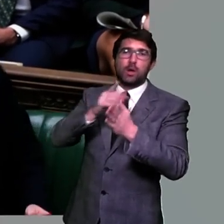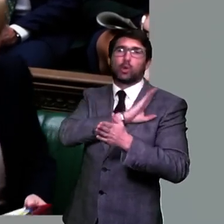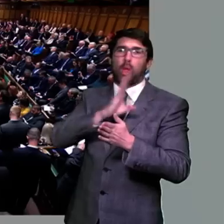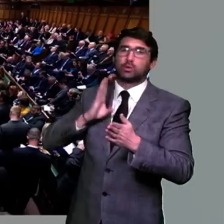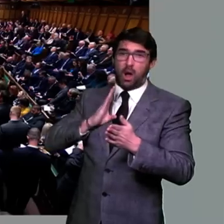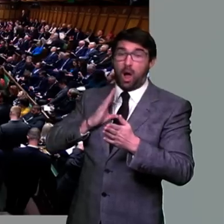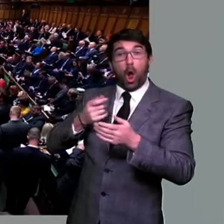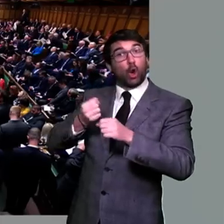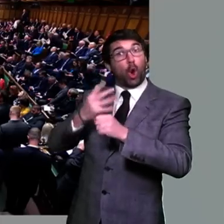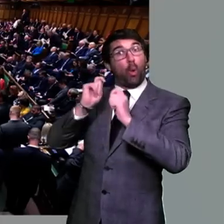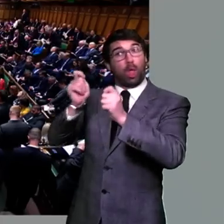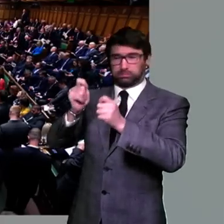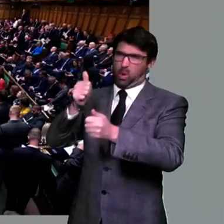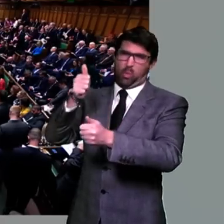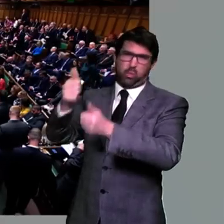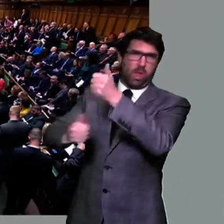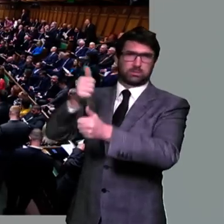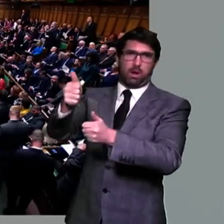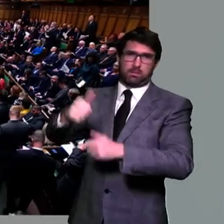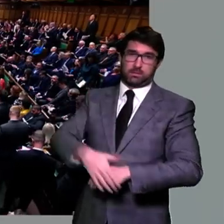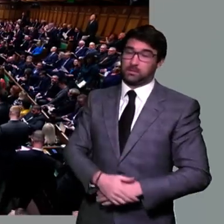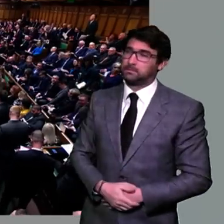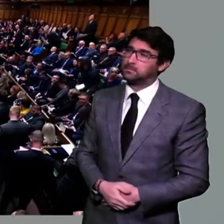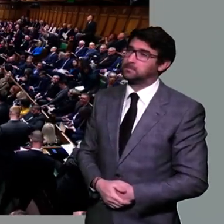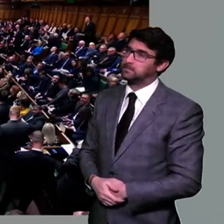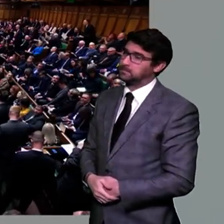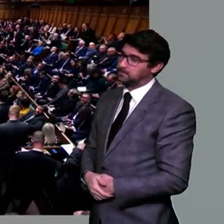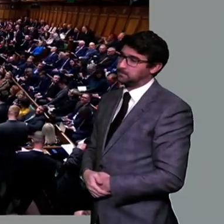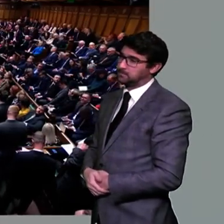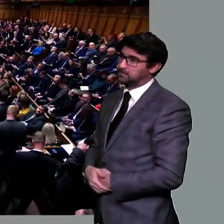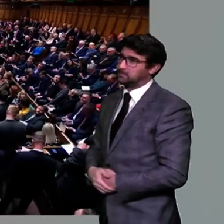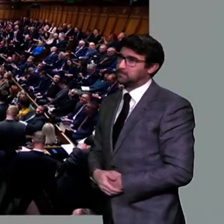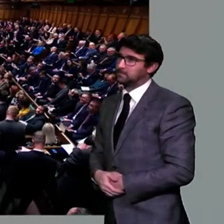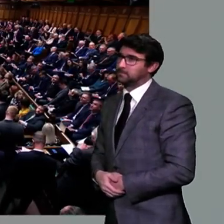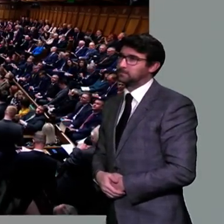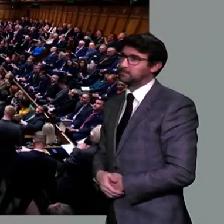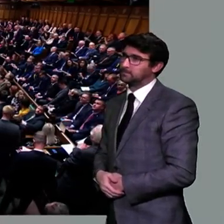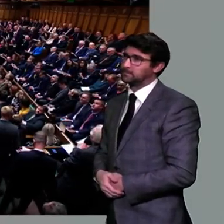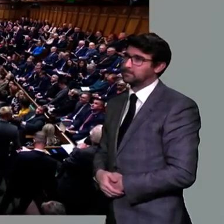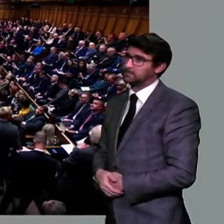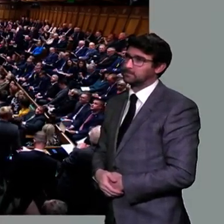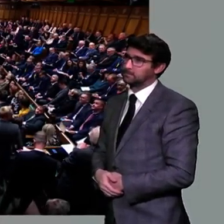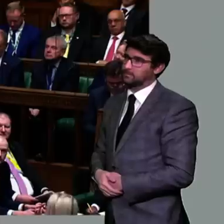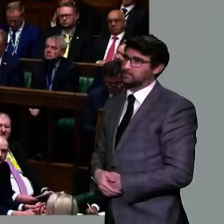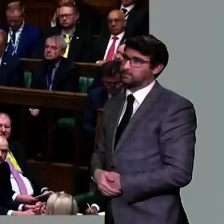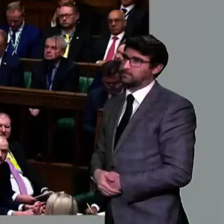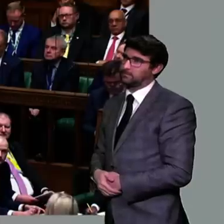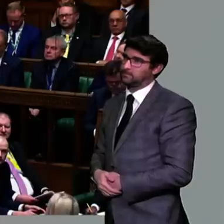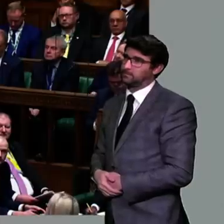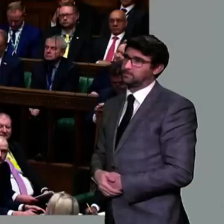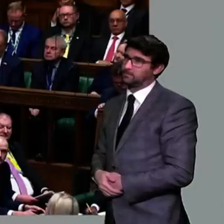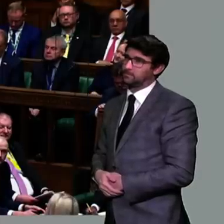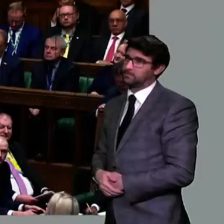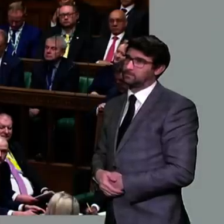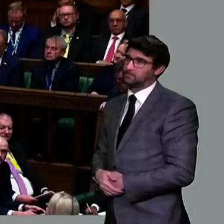done. Dr. Philippa Whitford. Thank you very much, Mr. Speaker. It took just 5 working days for the